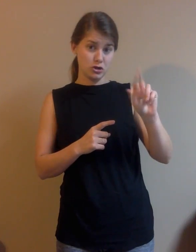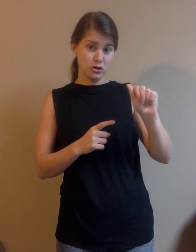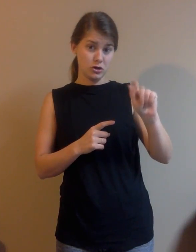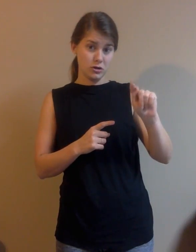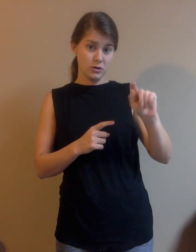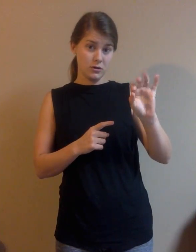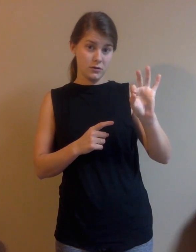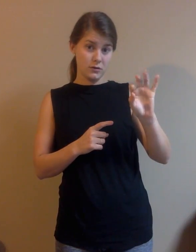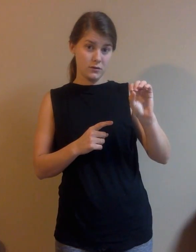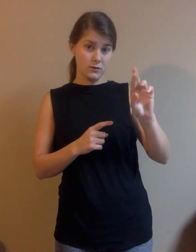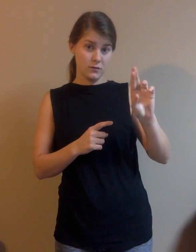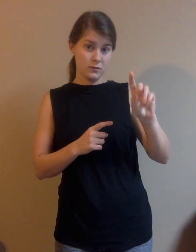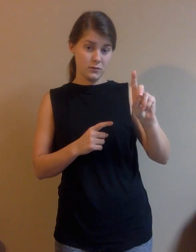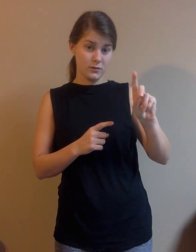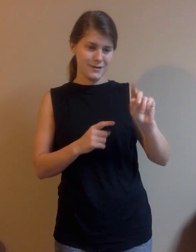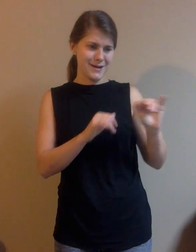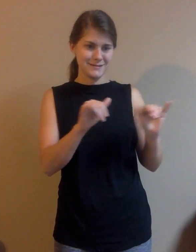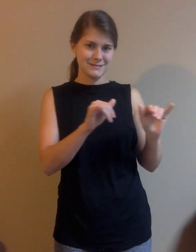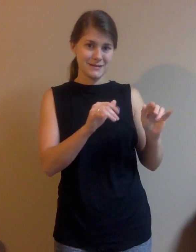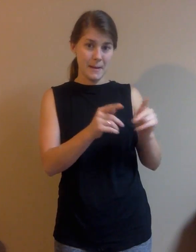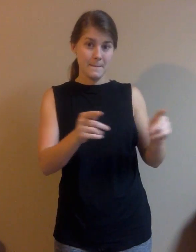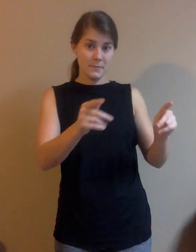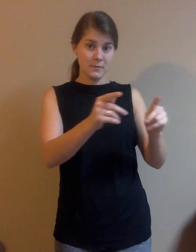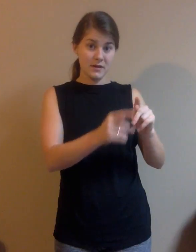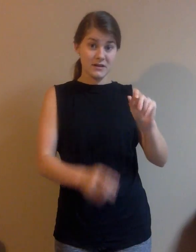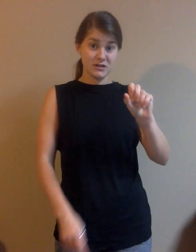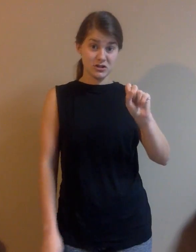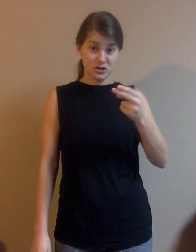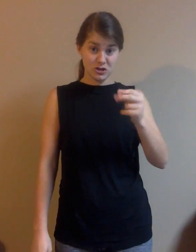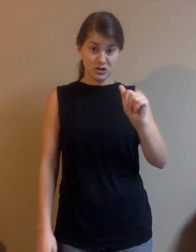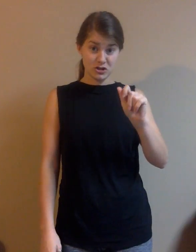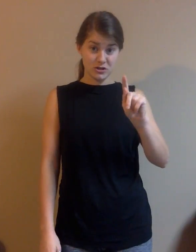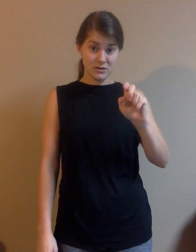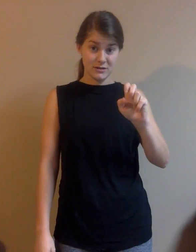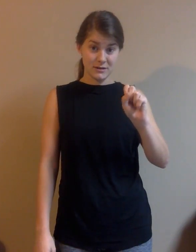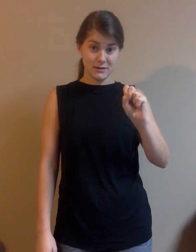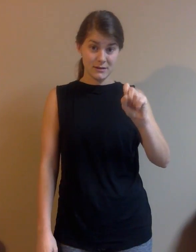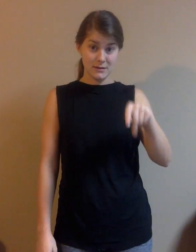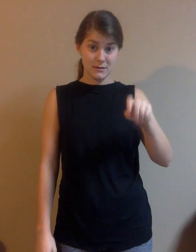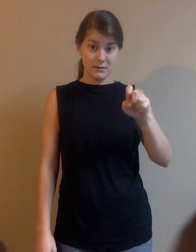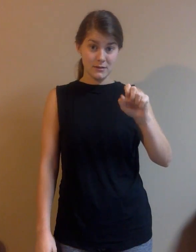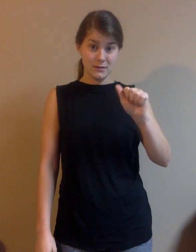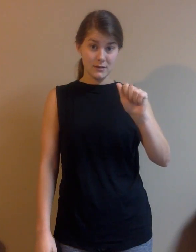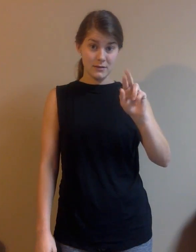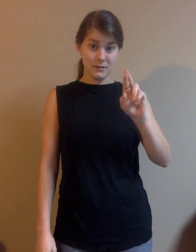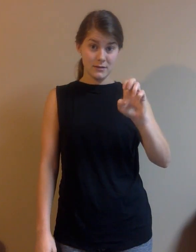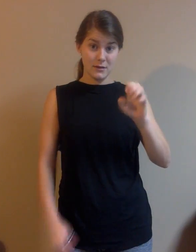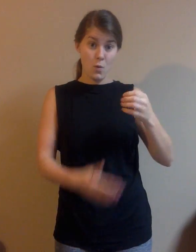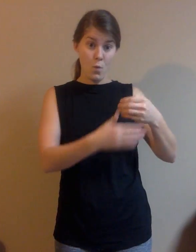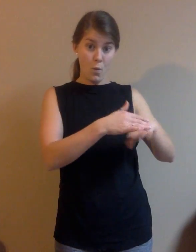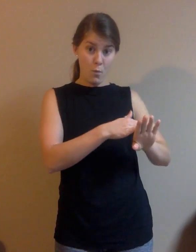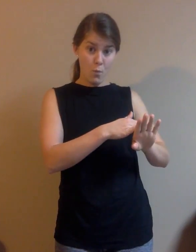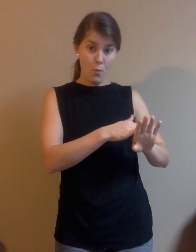Are you struck by a new thought? I was. You don't think of Shakespeare having a father, do you? Do you? Because you don't think of Shakespeare being a